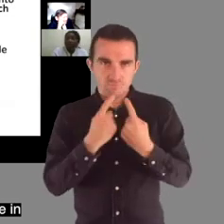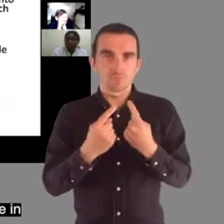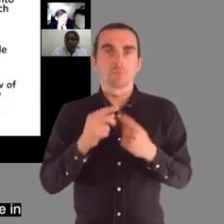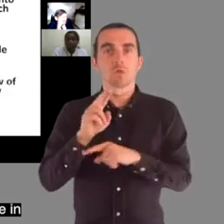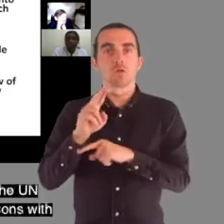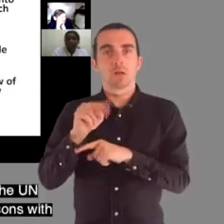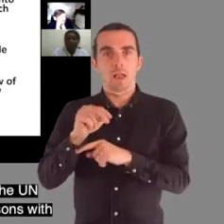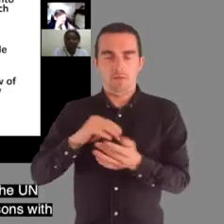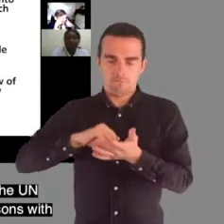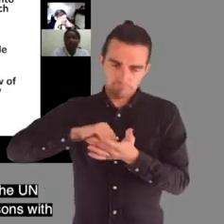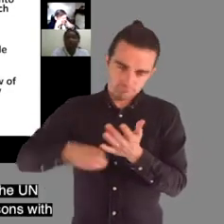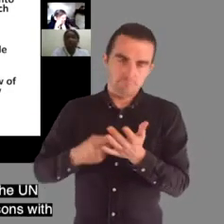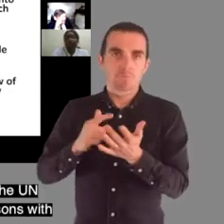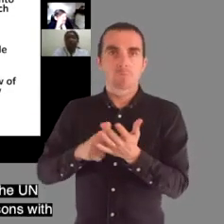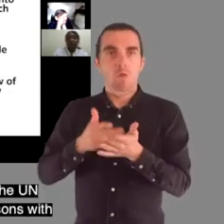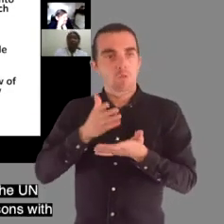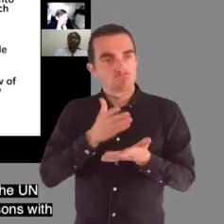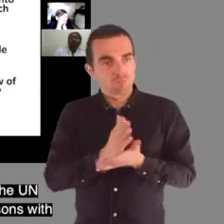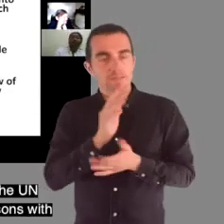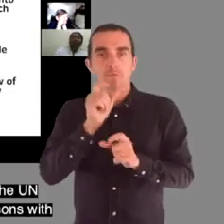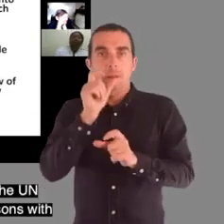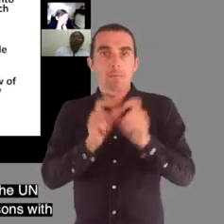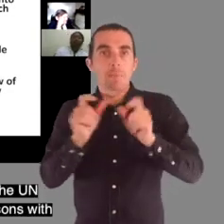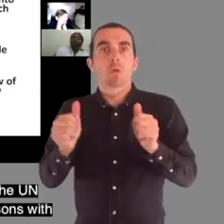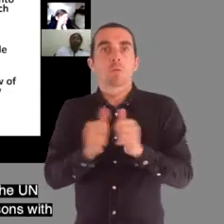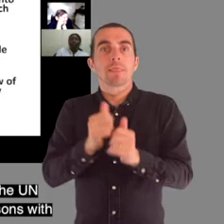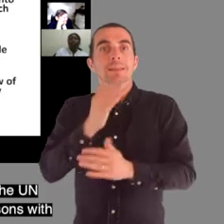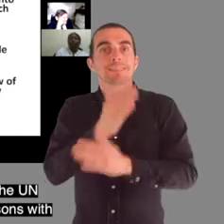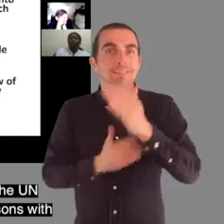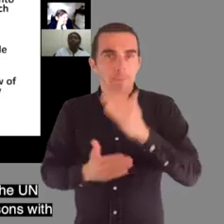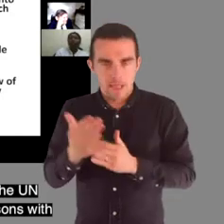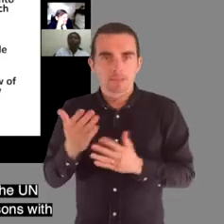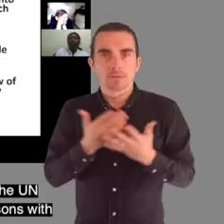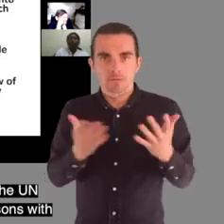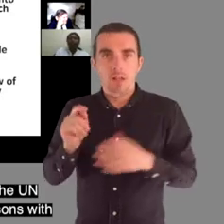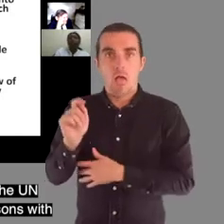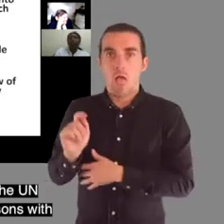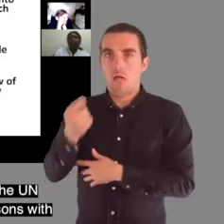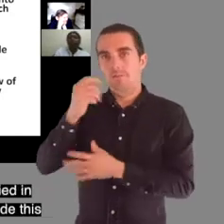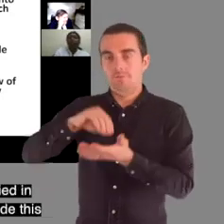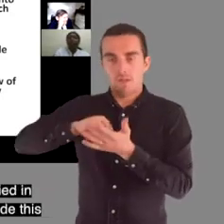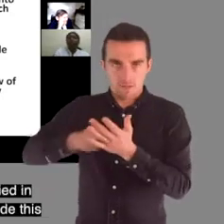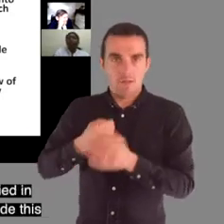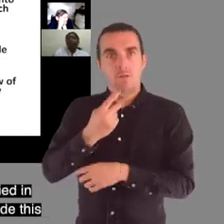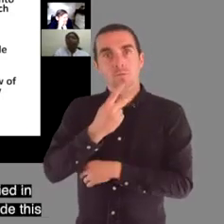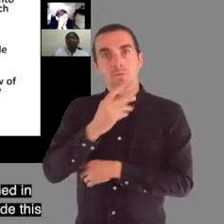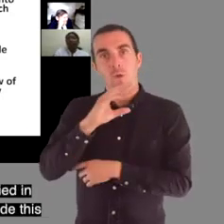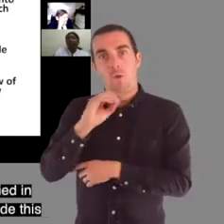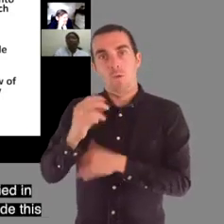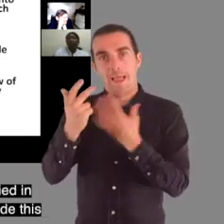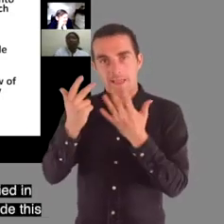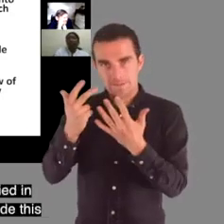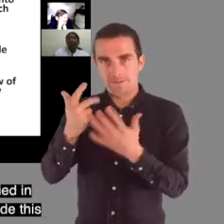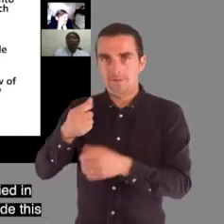UDPK has also played a role in negotiating the formulation of the UN Convention on the Rights of Persons with Disabilities, which Kenya ratified